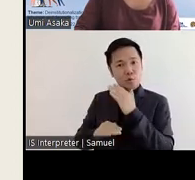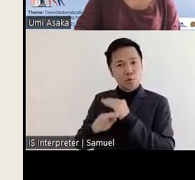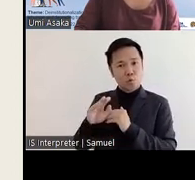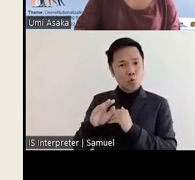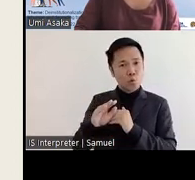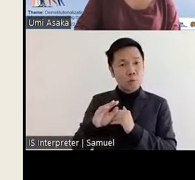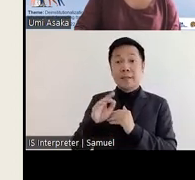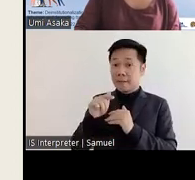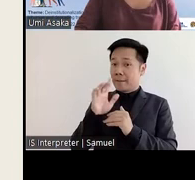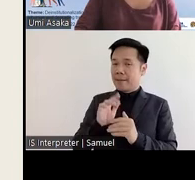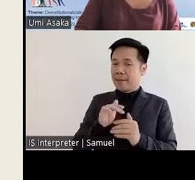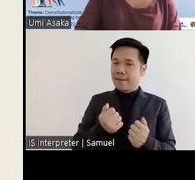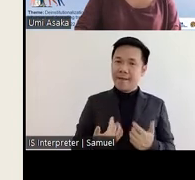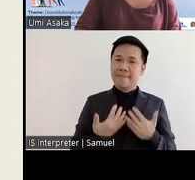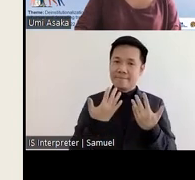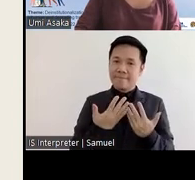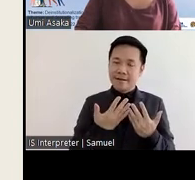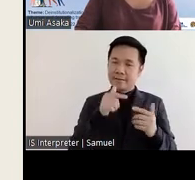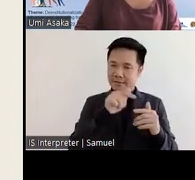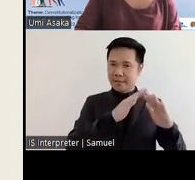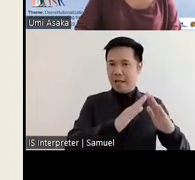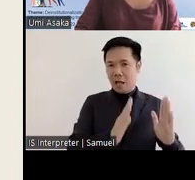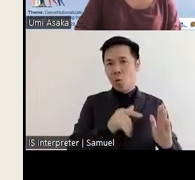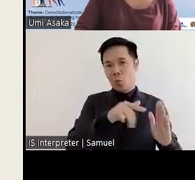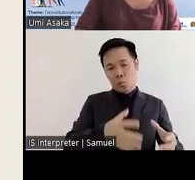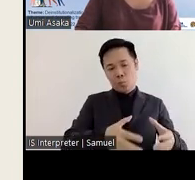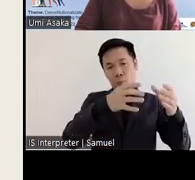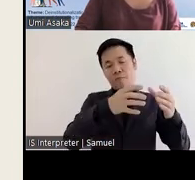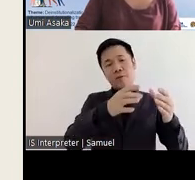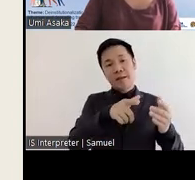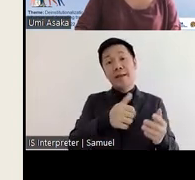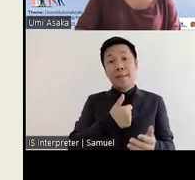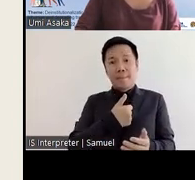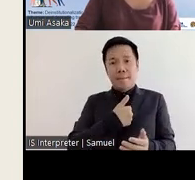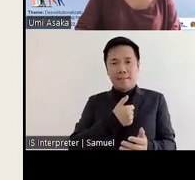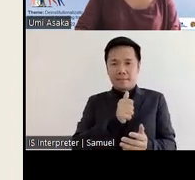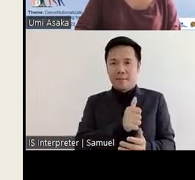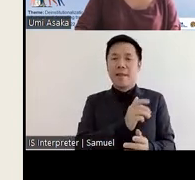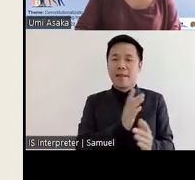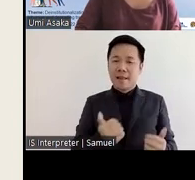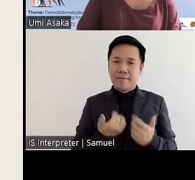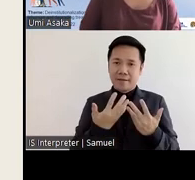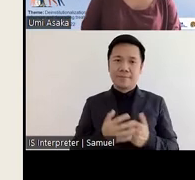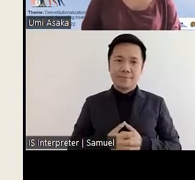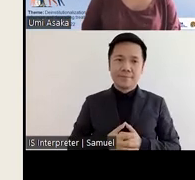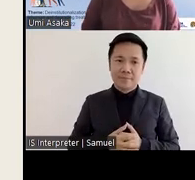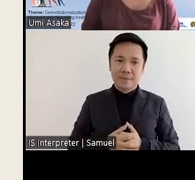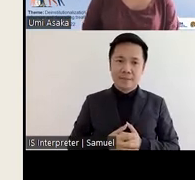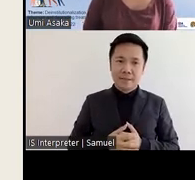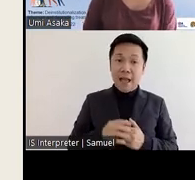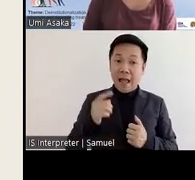the institutions. However, there is more focus on supporting people with learning disabilities and